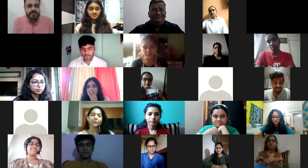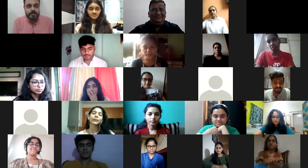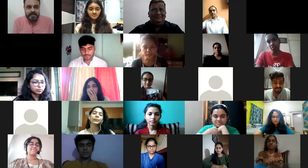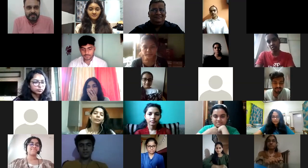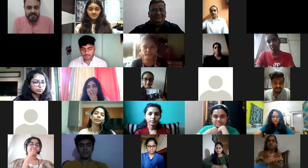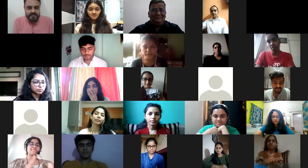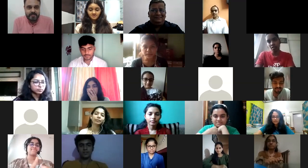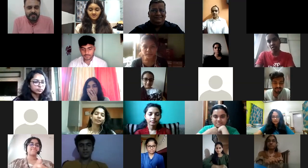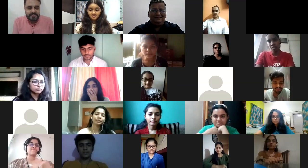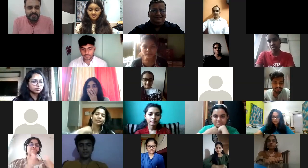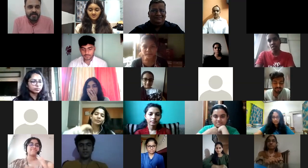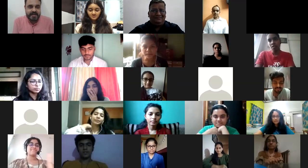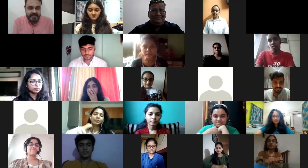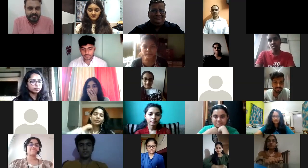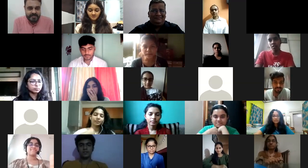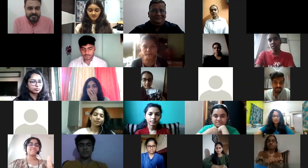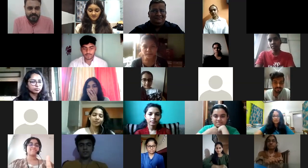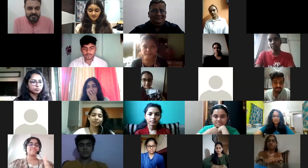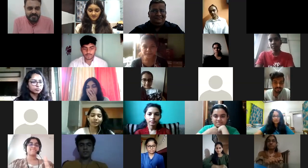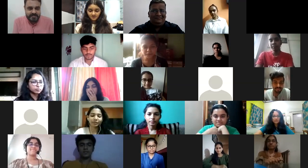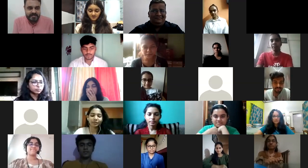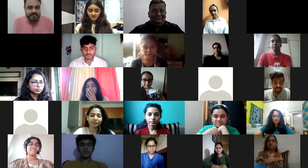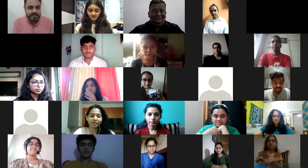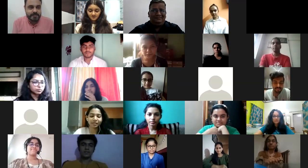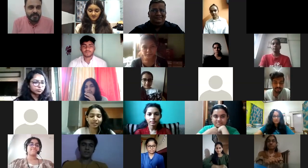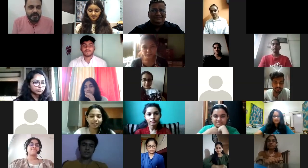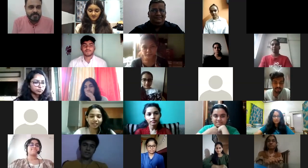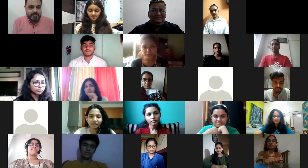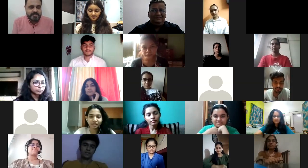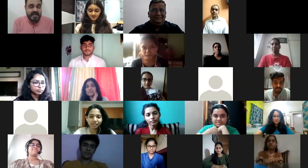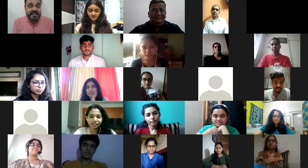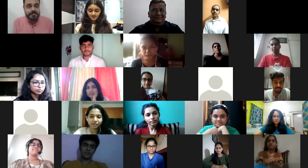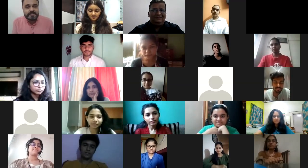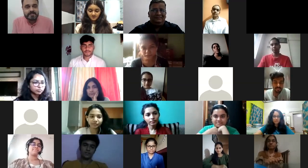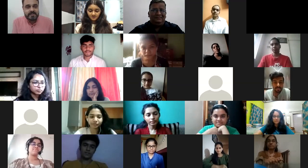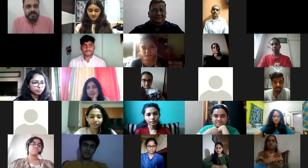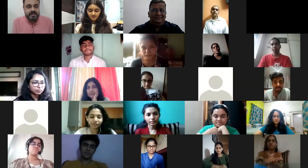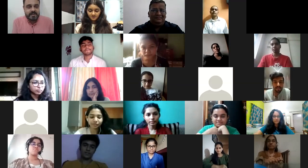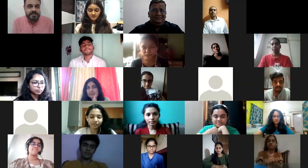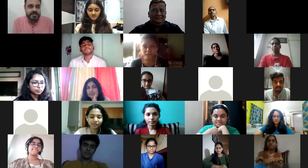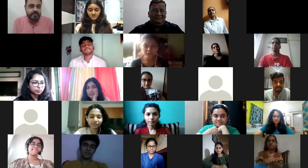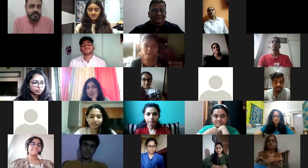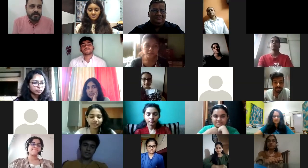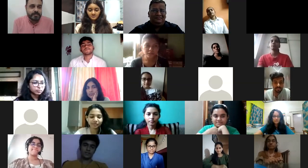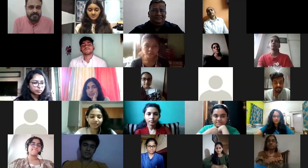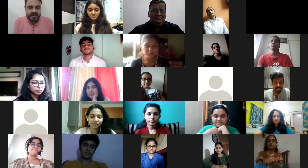Gopal calls or identifies us with. So these sign names are a mixture of your personal